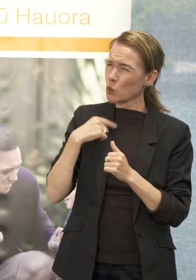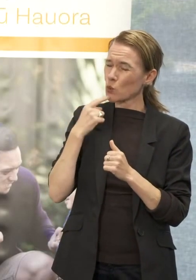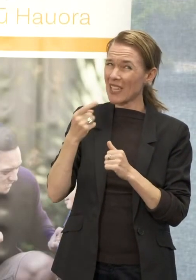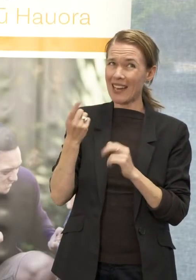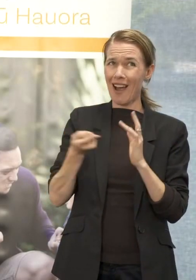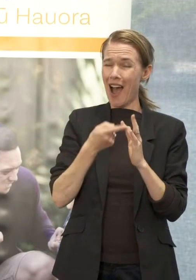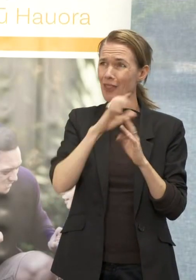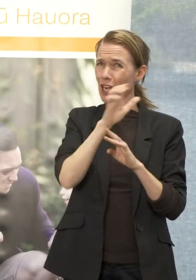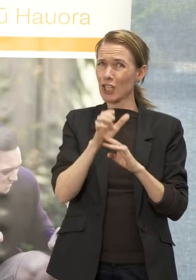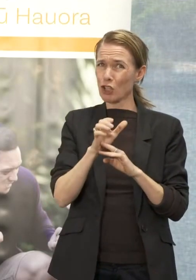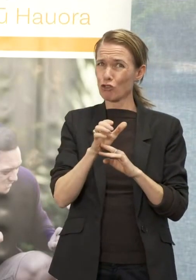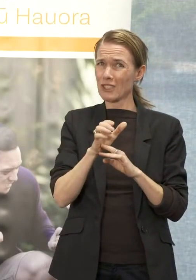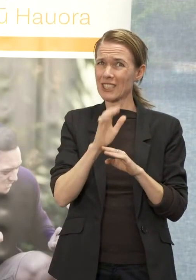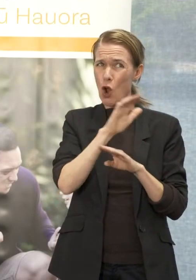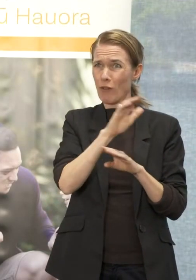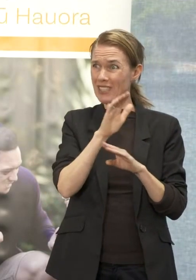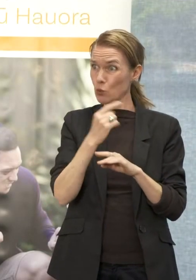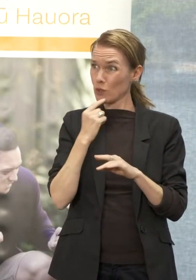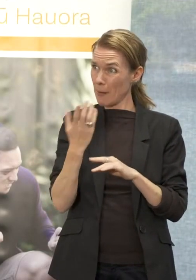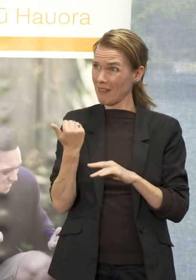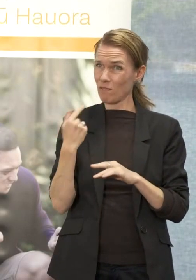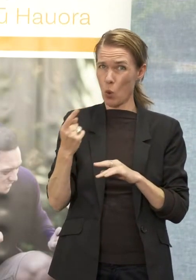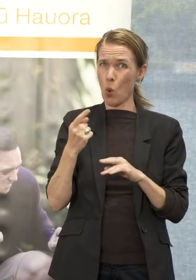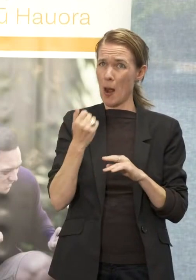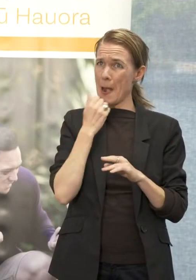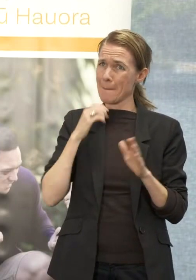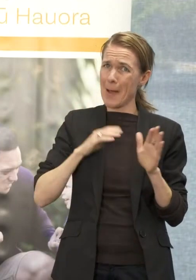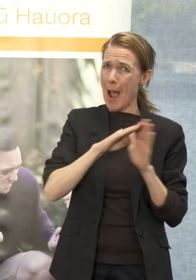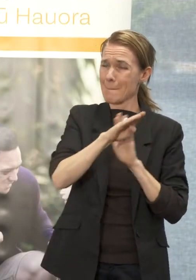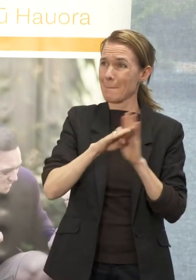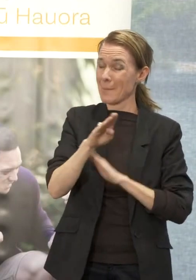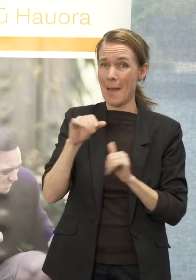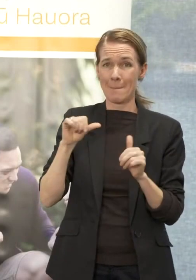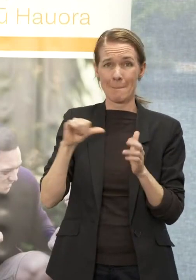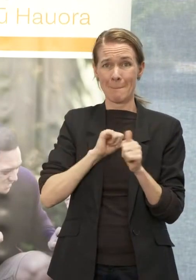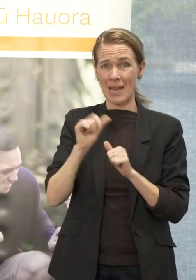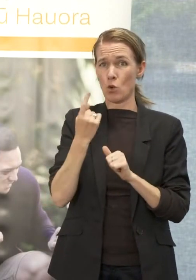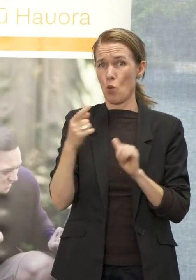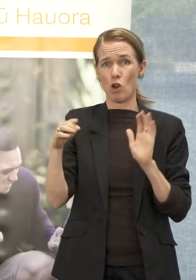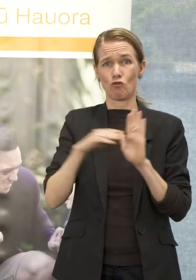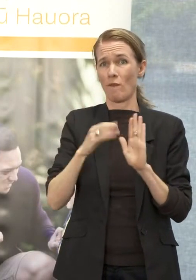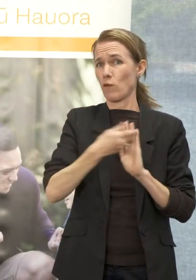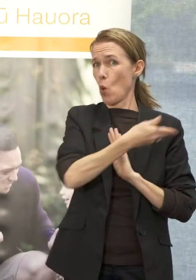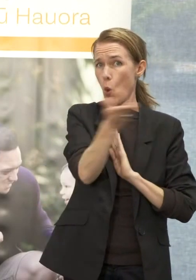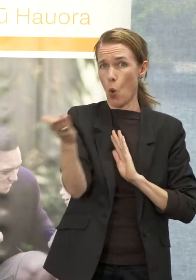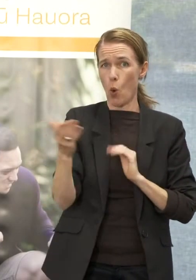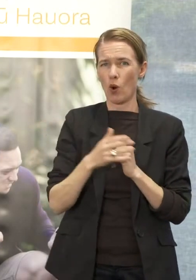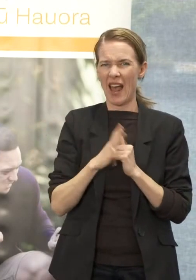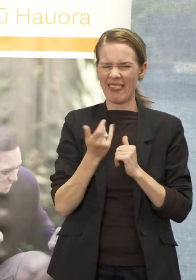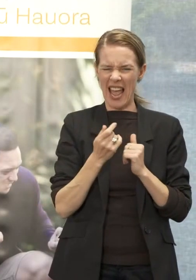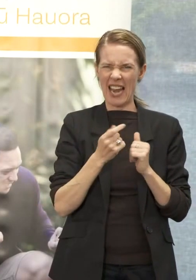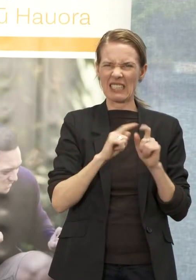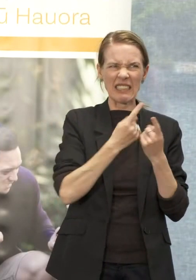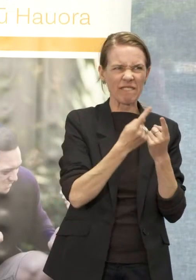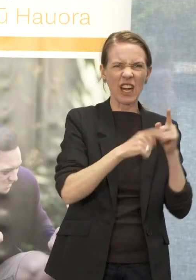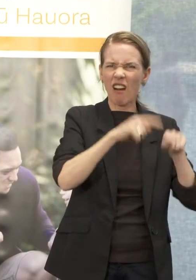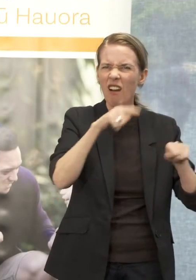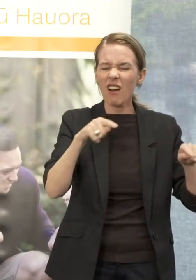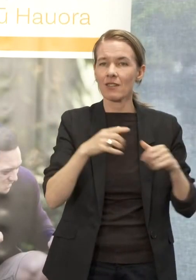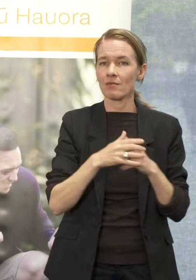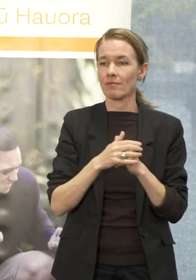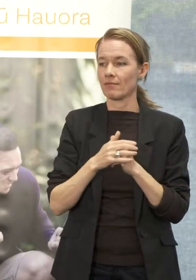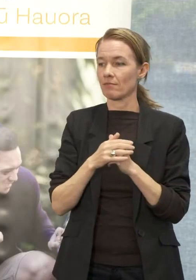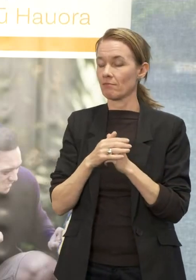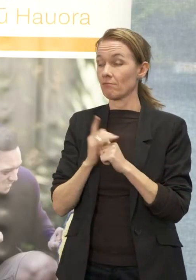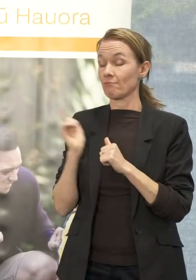a blanket rule for everyone coming into the country in terms of isolation and testing? There are particular, again, this is